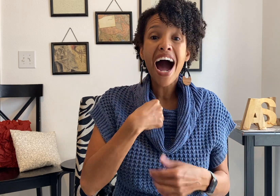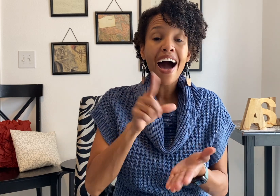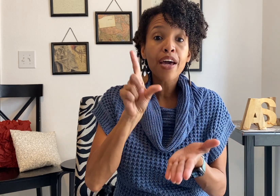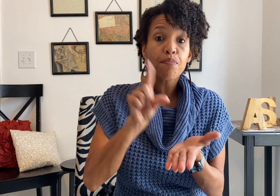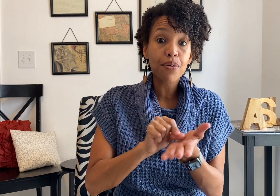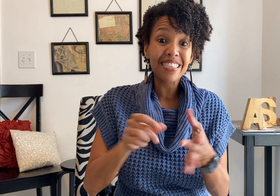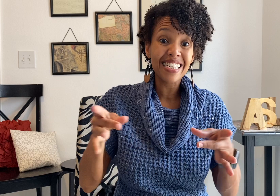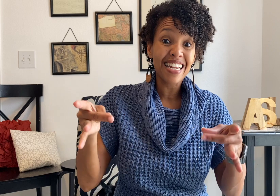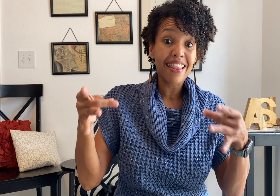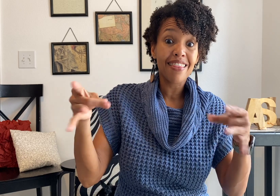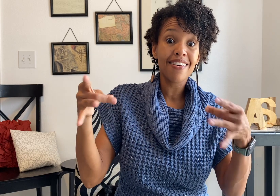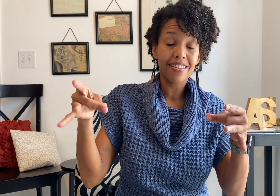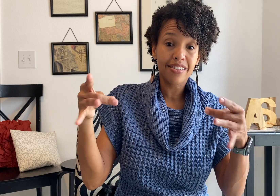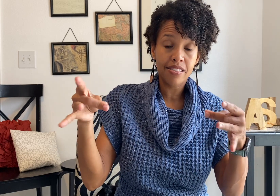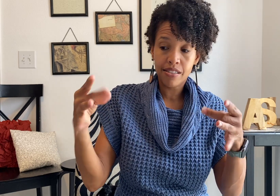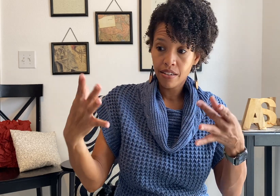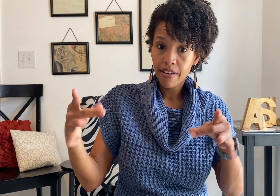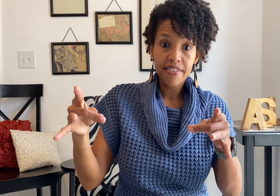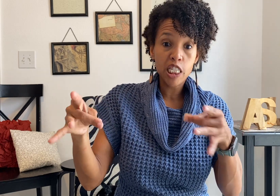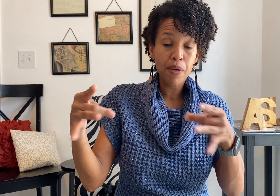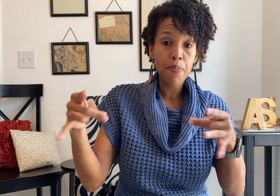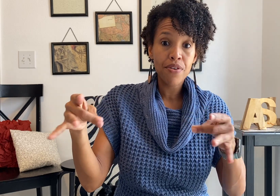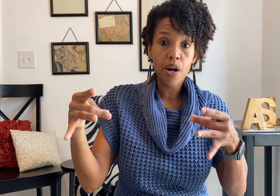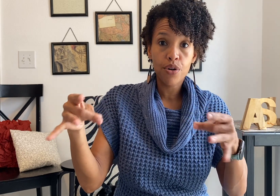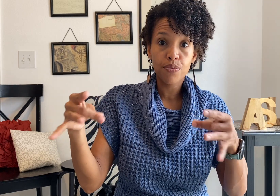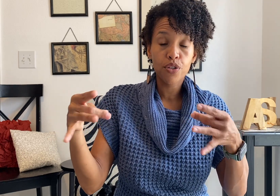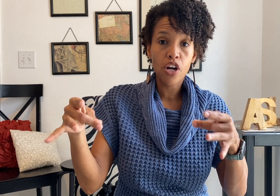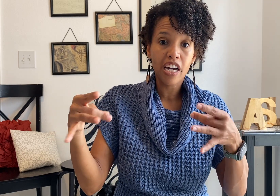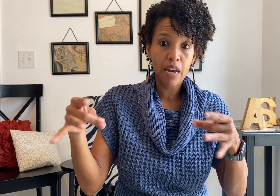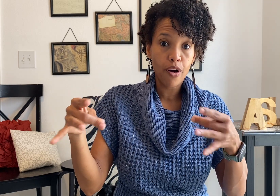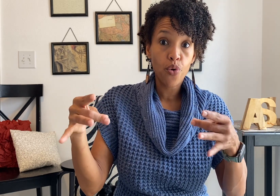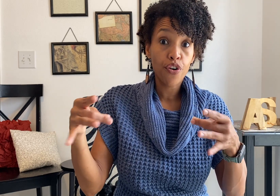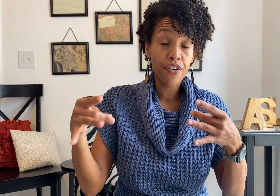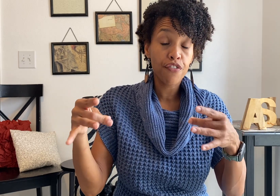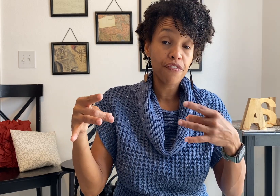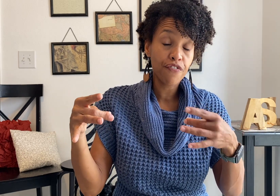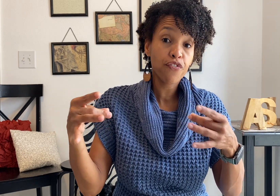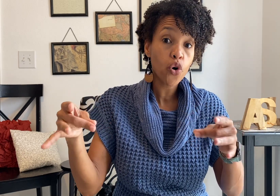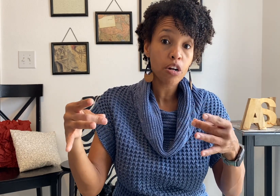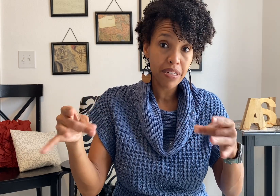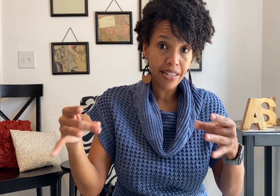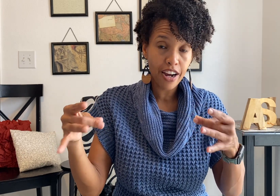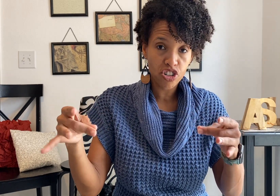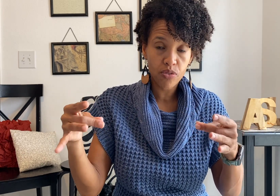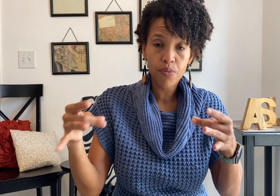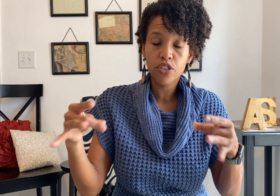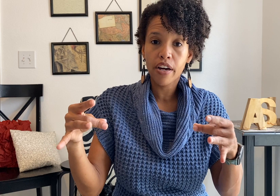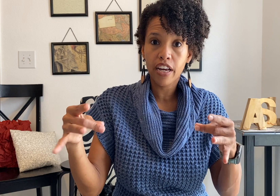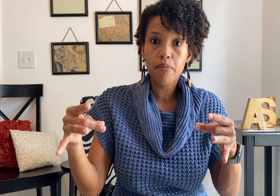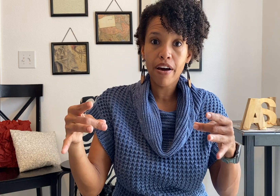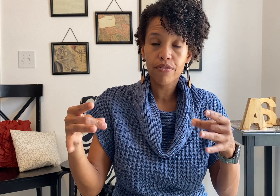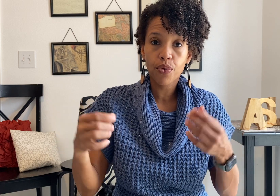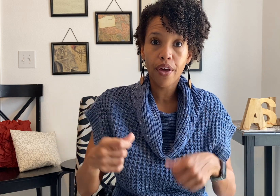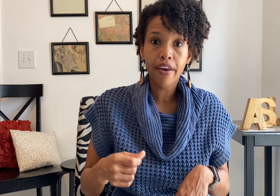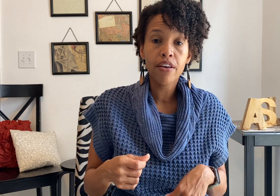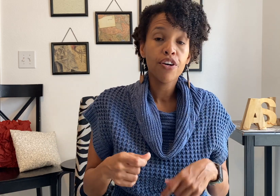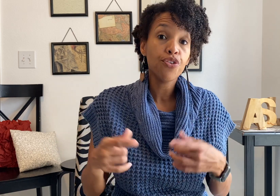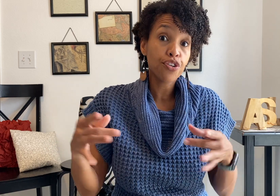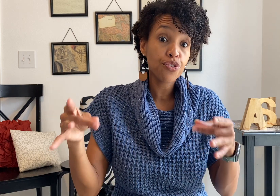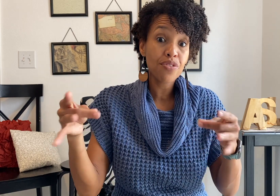I printed this paper that we're talking about, or form is actually what we're talking about, okay? You could do this